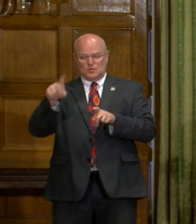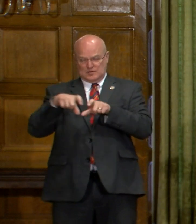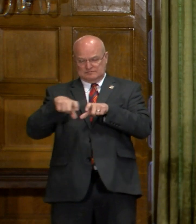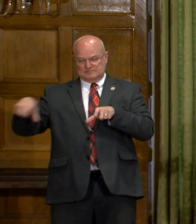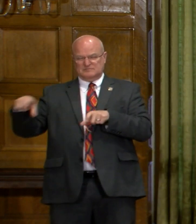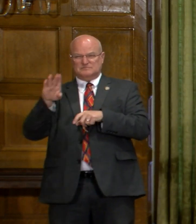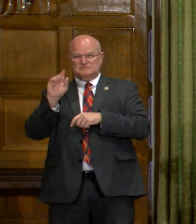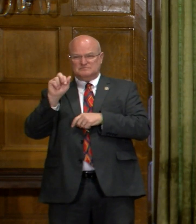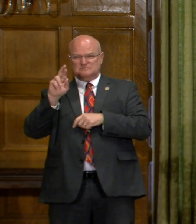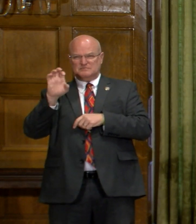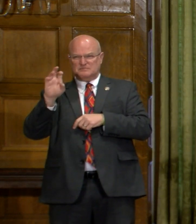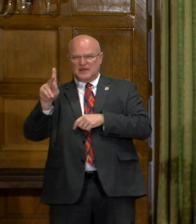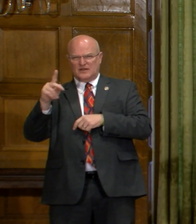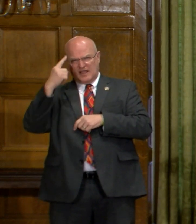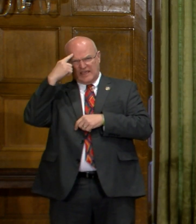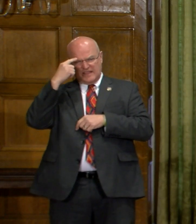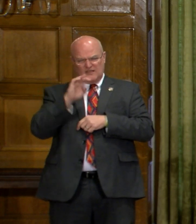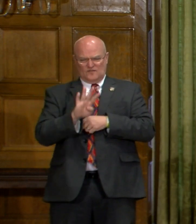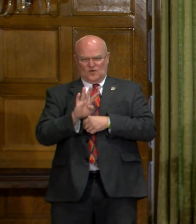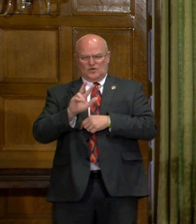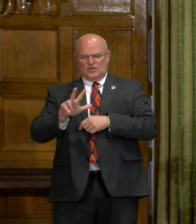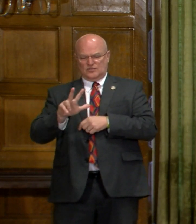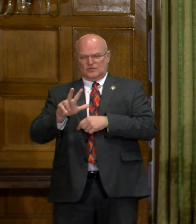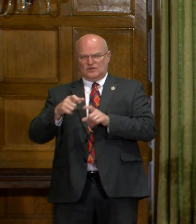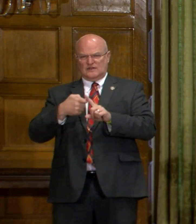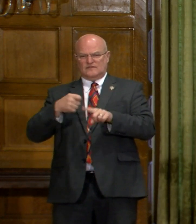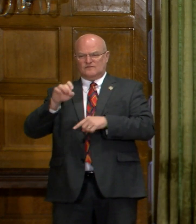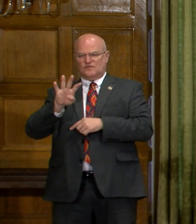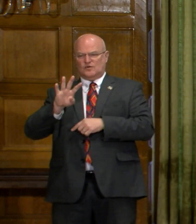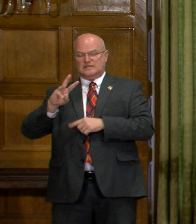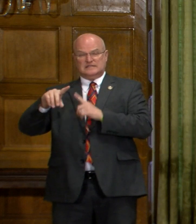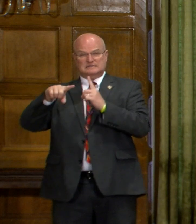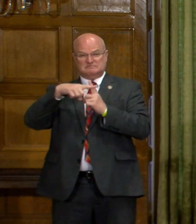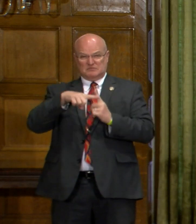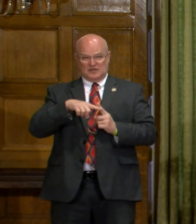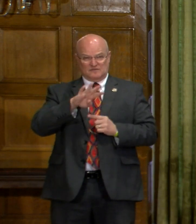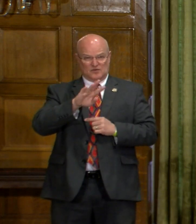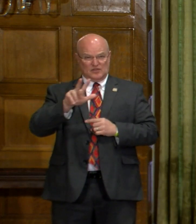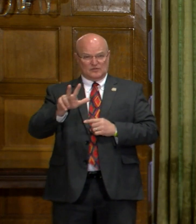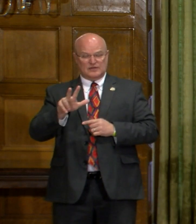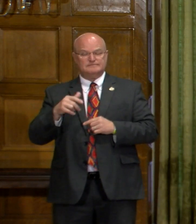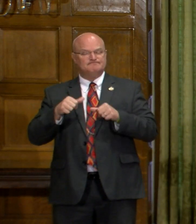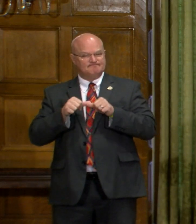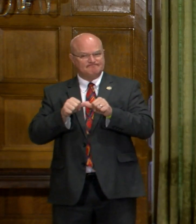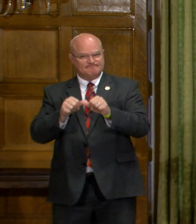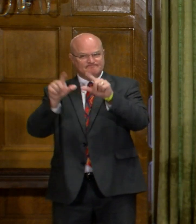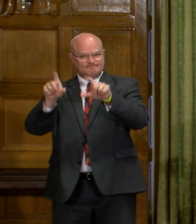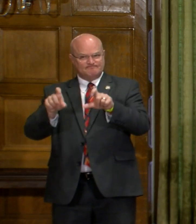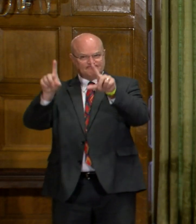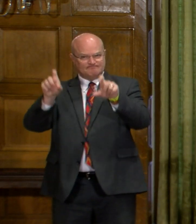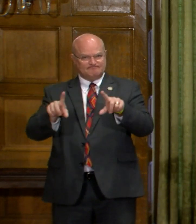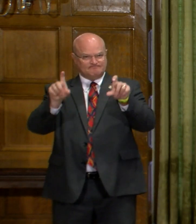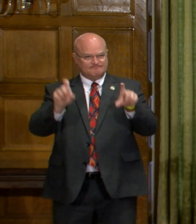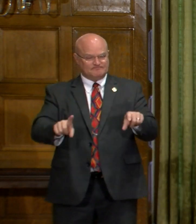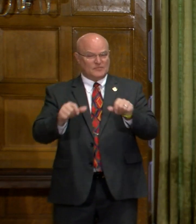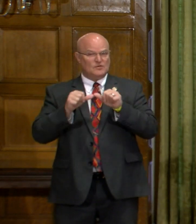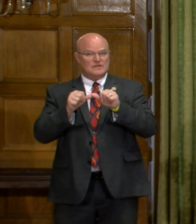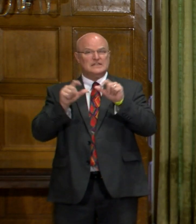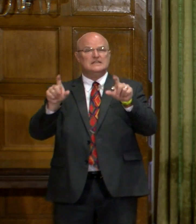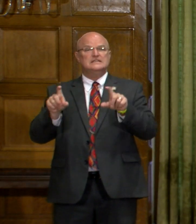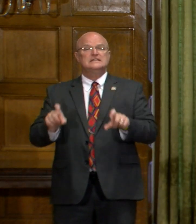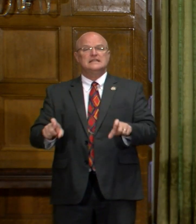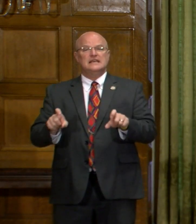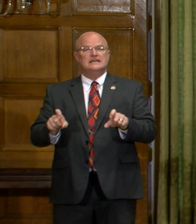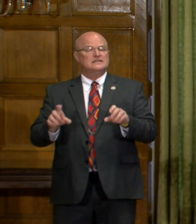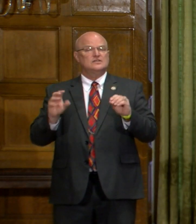barrack. I believe it's 43 out of 46 positives. We've continued to test. And although we've continued to